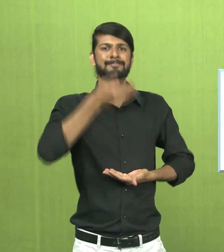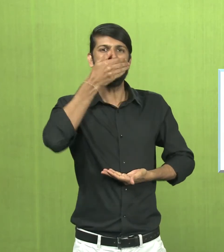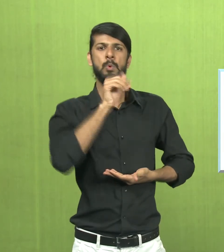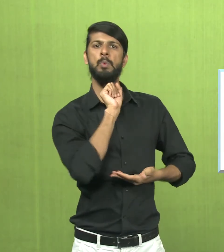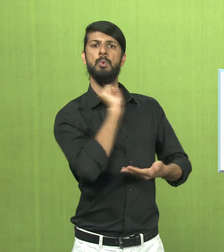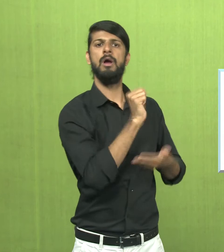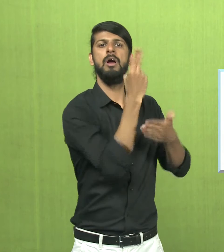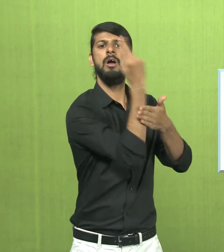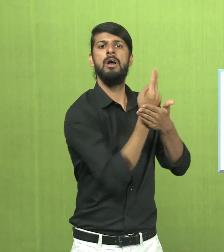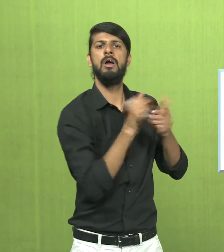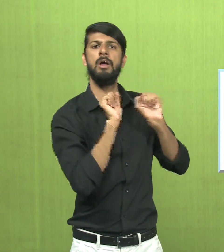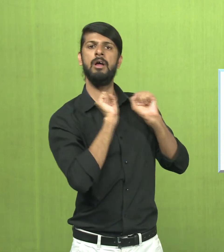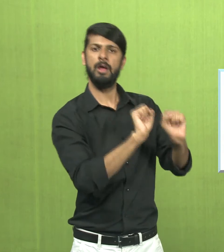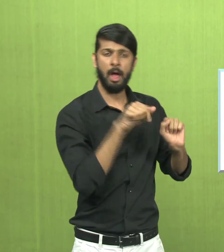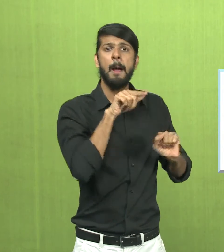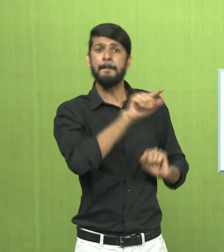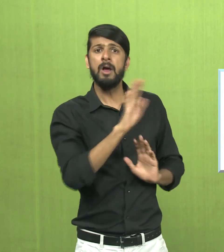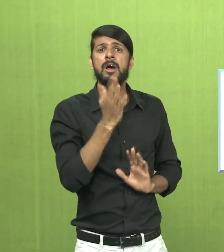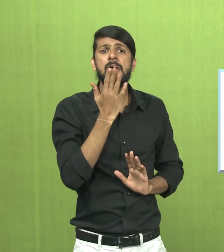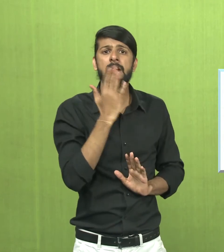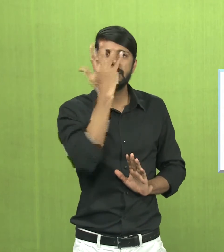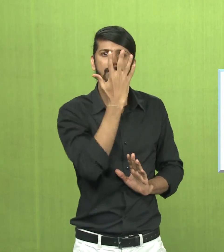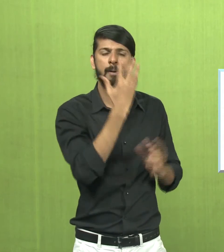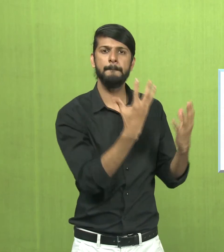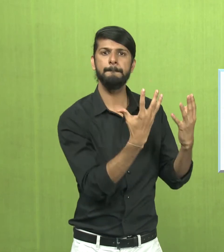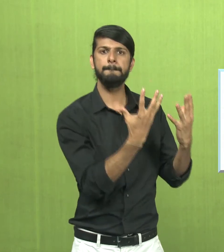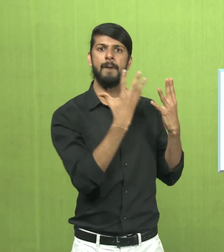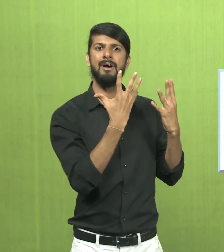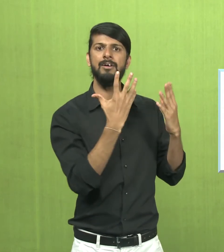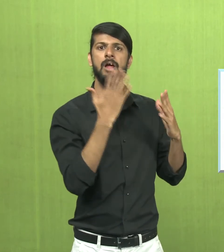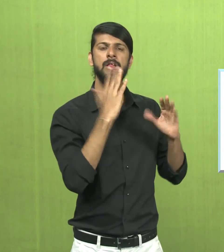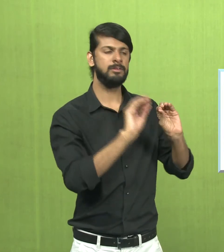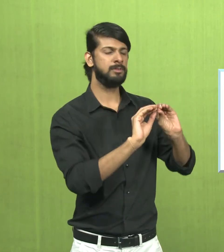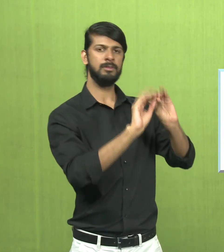which were often beyond the outline of the face, as well as bright colors.